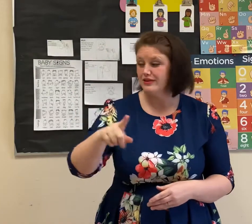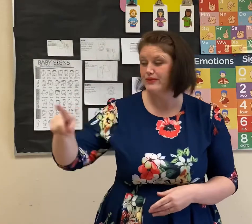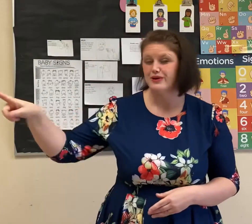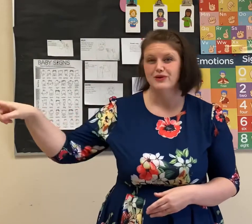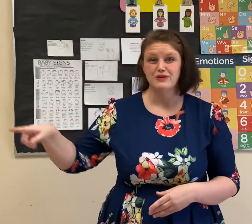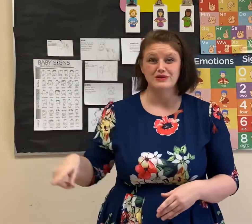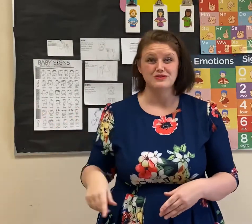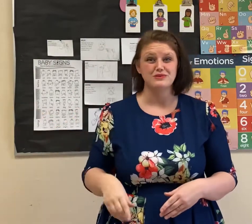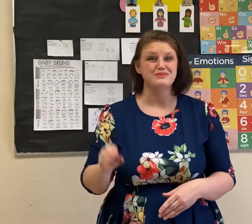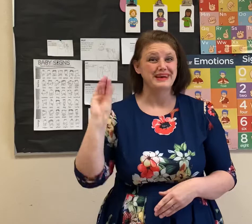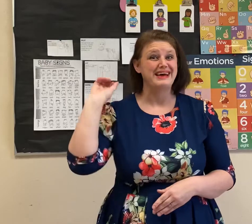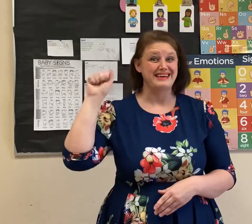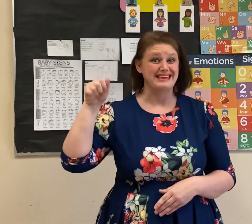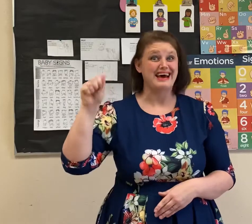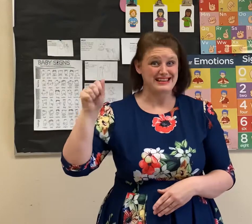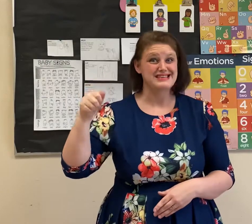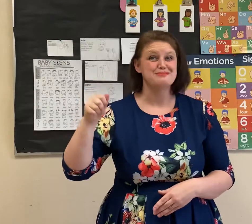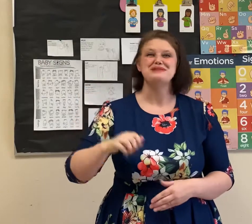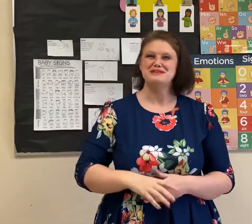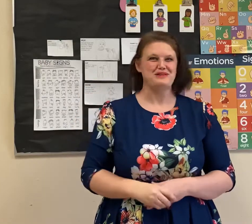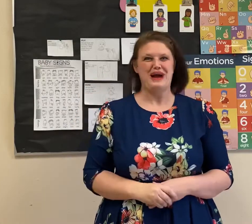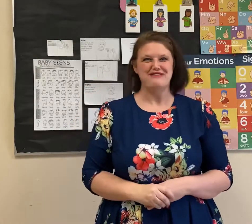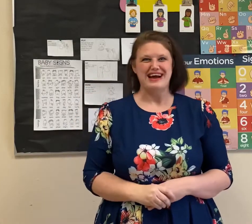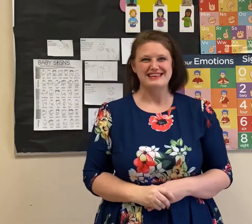go to the restroom. Yes, please don't have an accident.